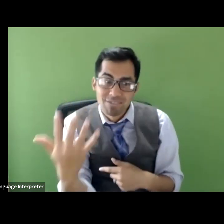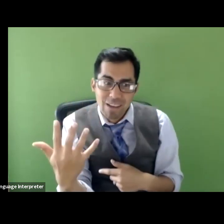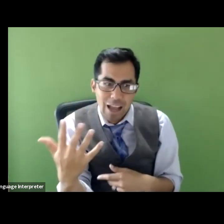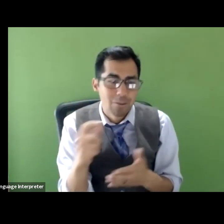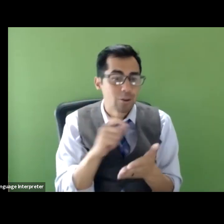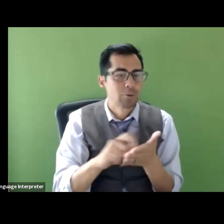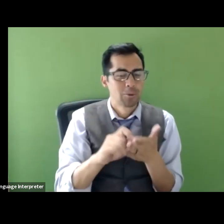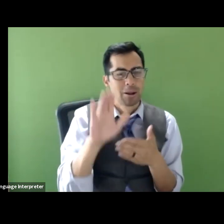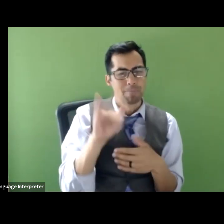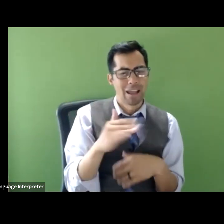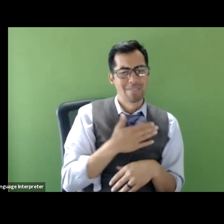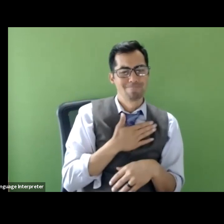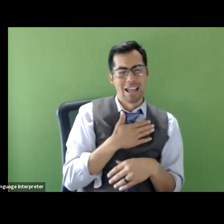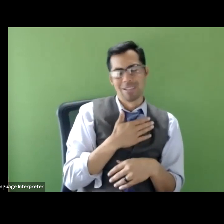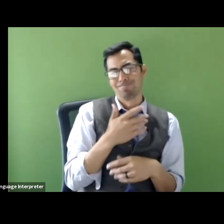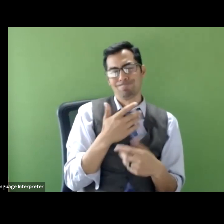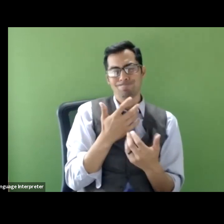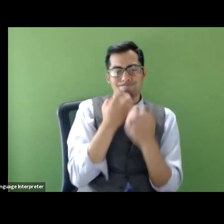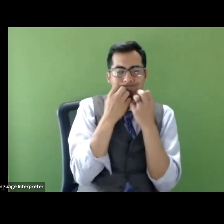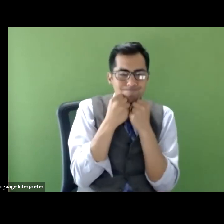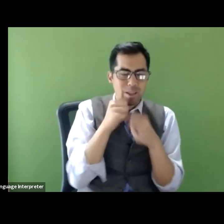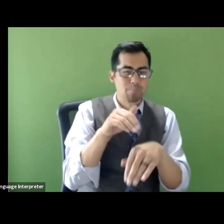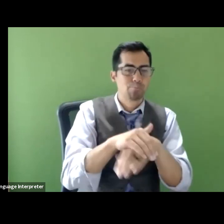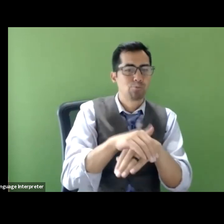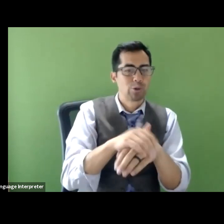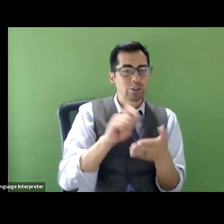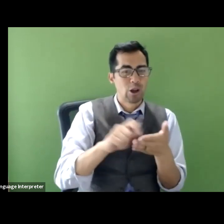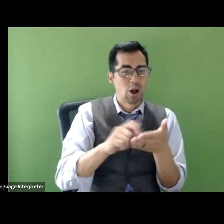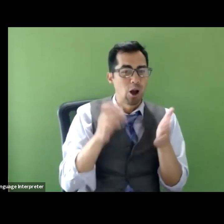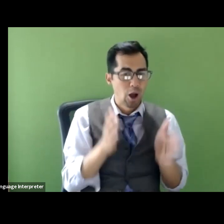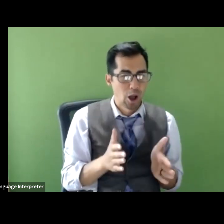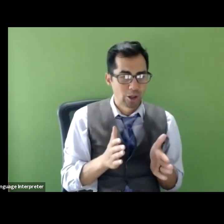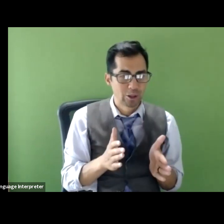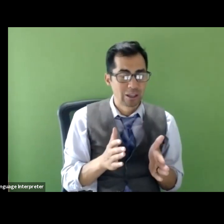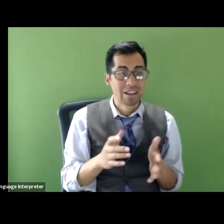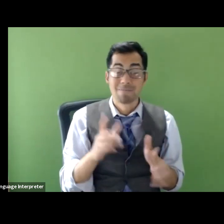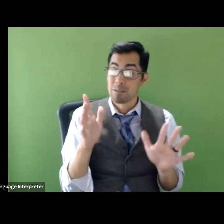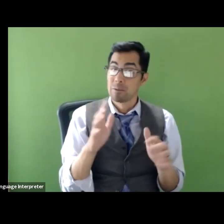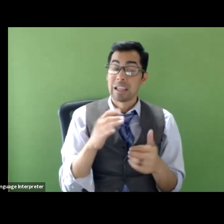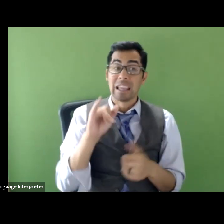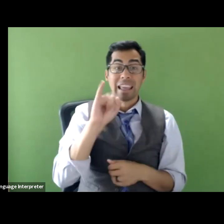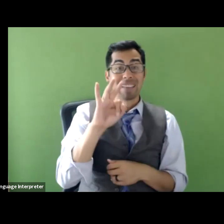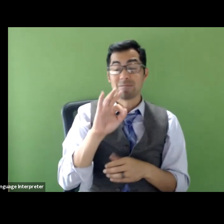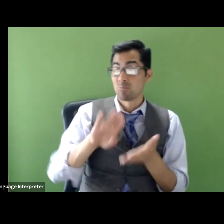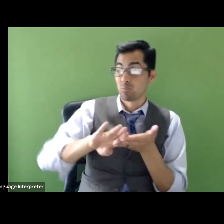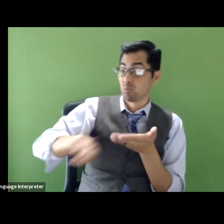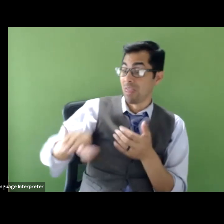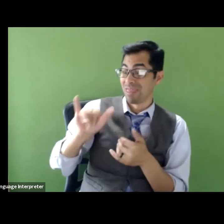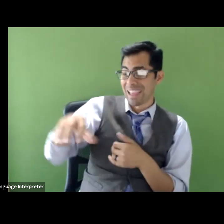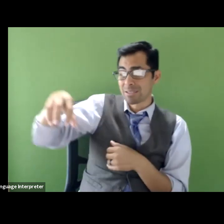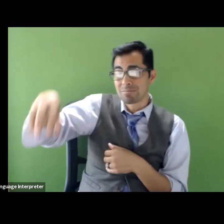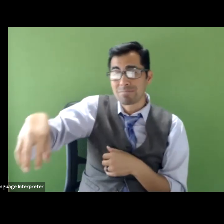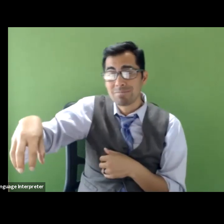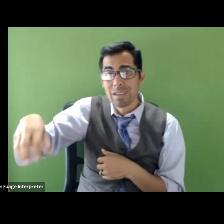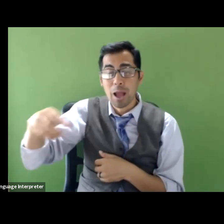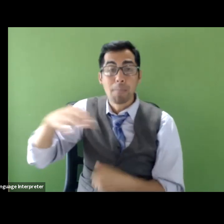Enid Blyton. But I know this for a fact. Without that little for-profit library, I would